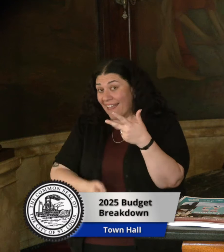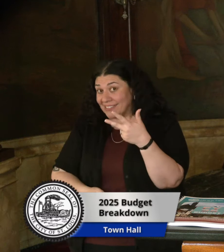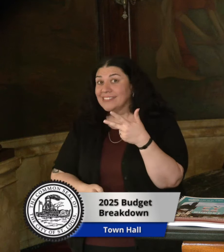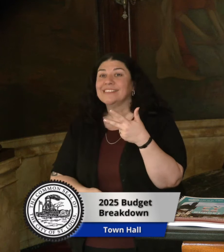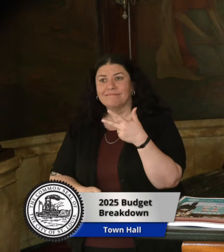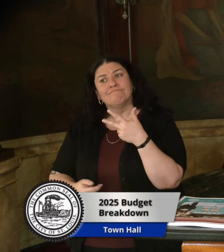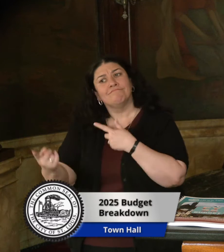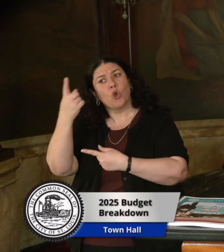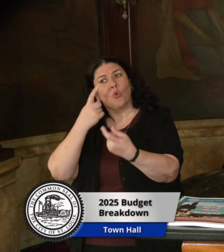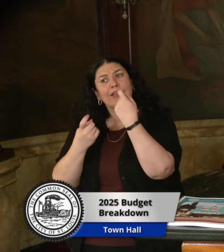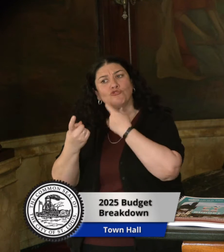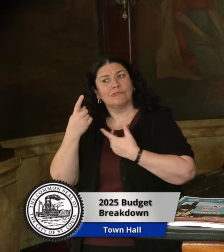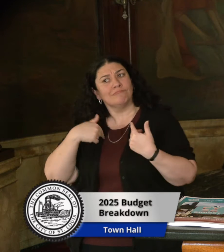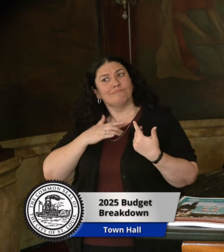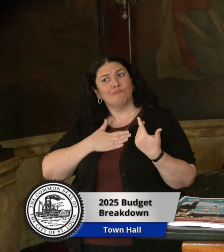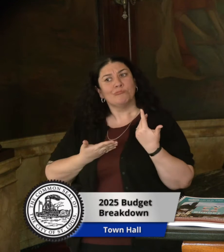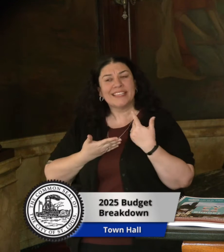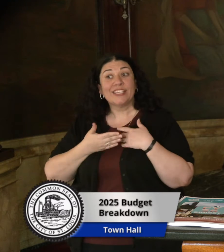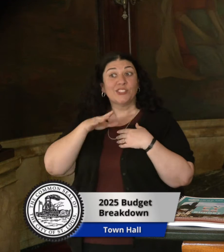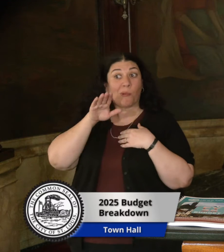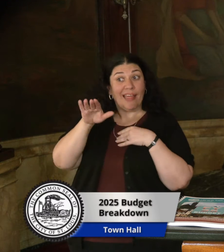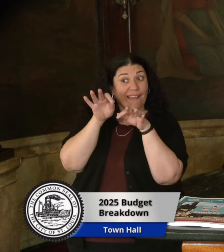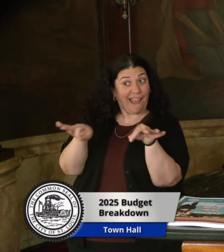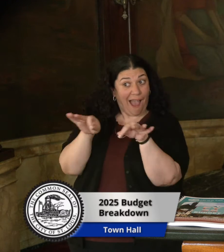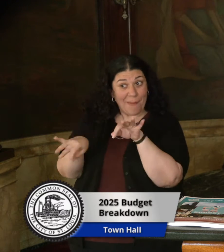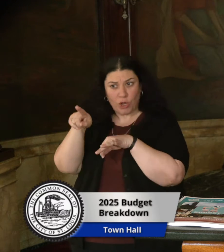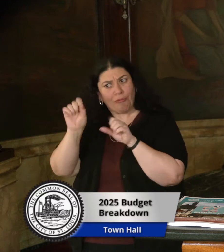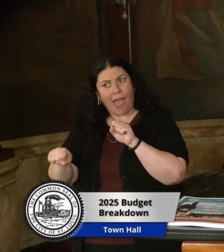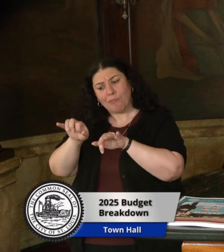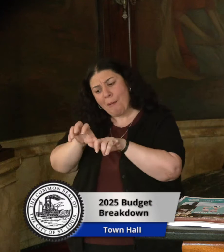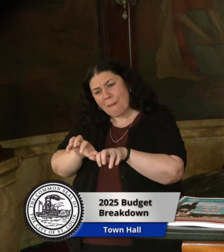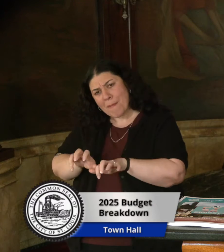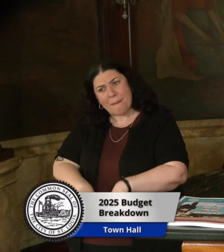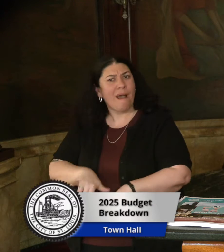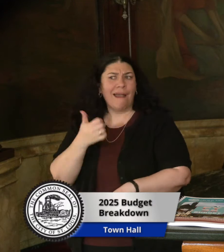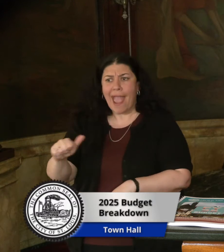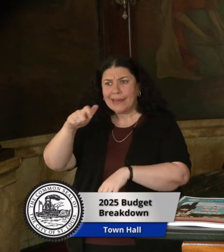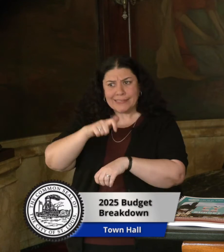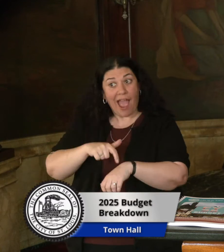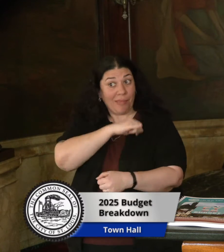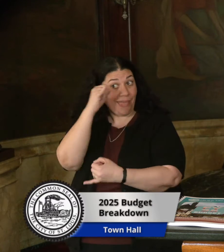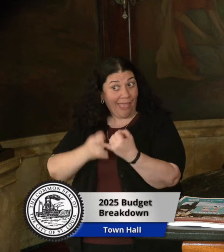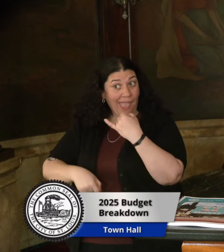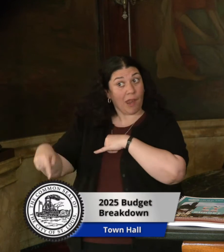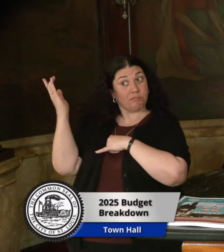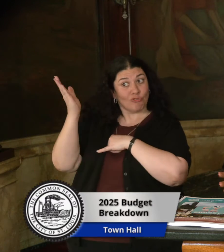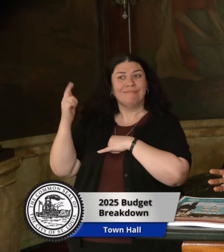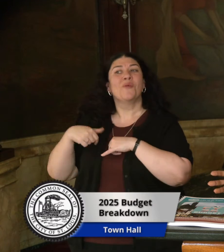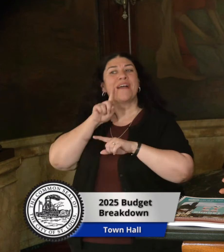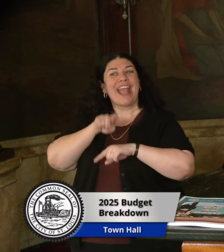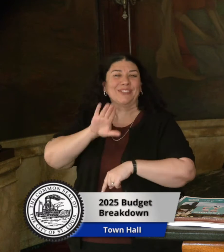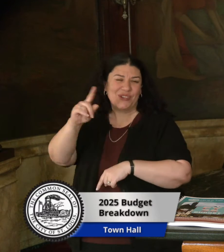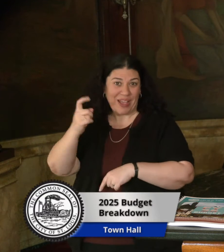I'll take questions from you. So drop your questions in the comments at any time, and I'll answer them at the end. Again,